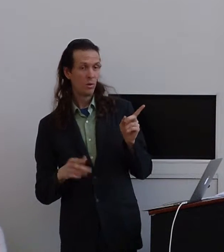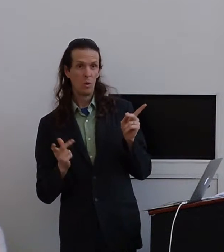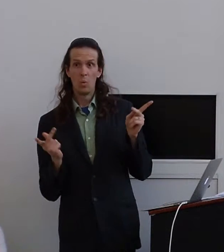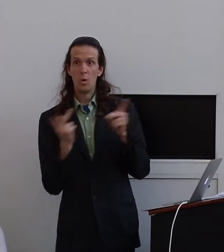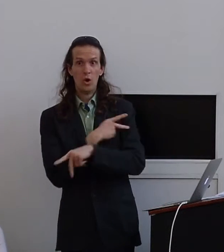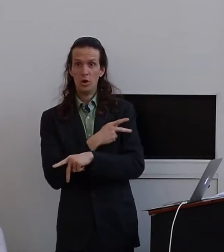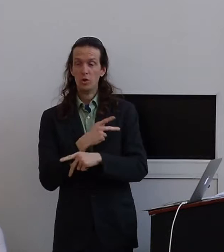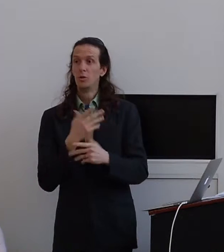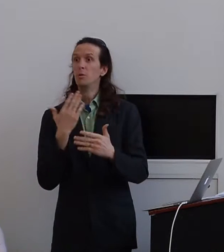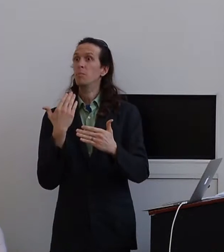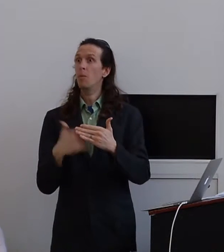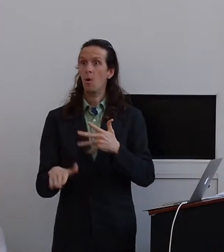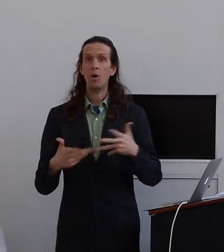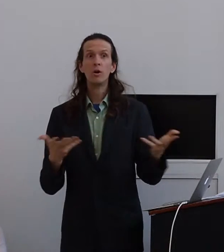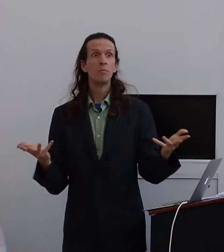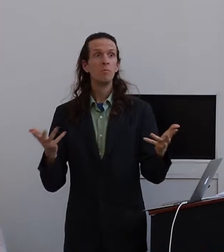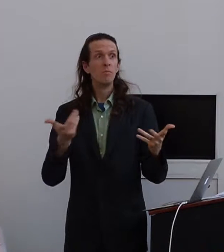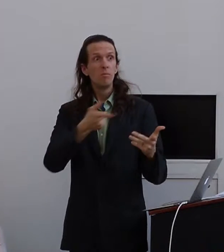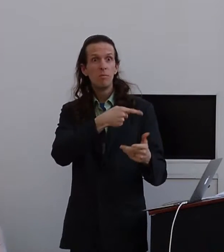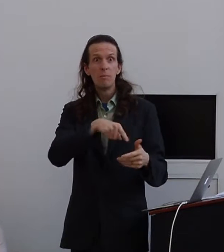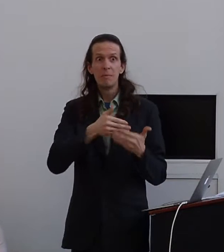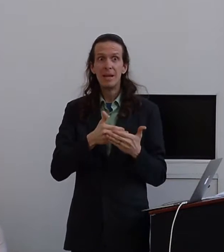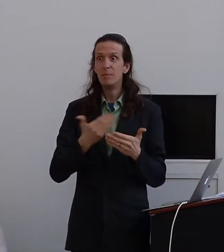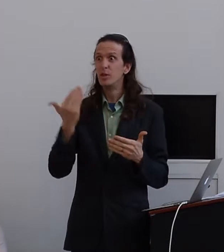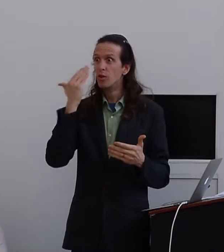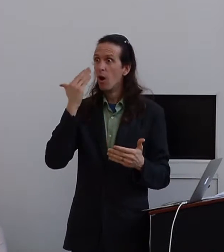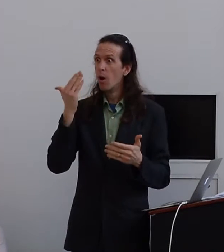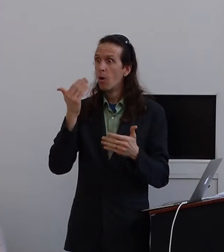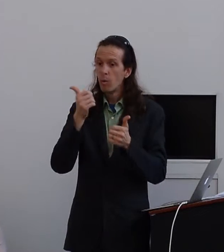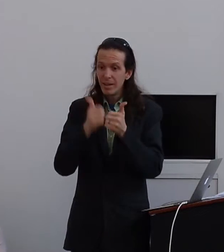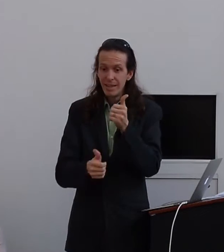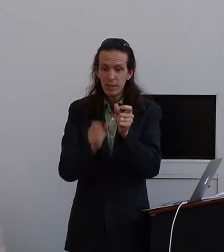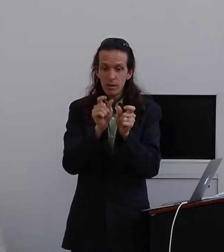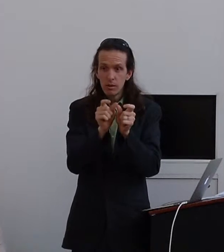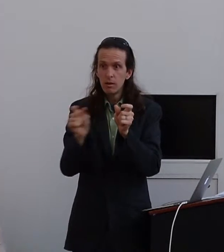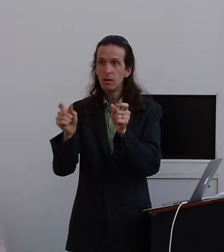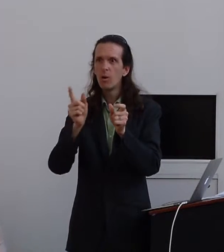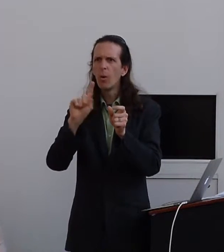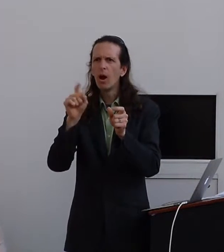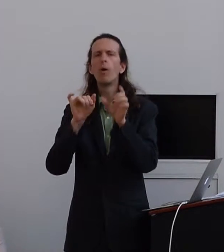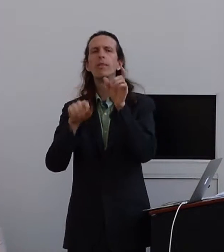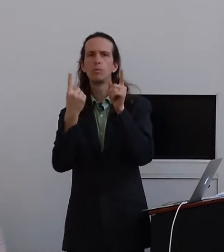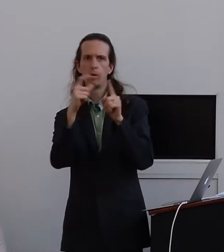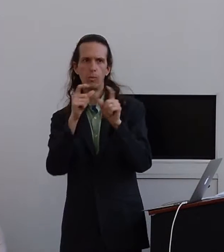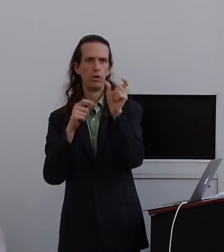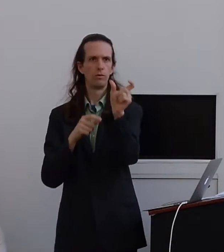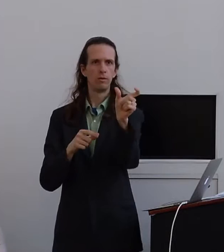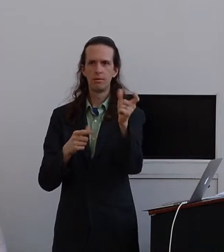They are not given a textbook to tell them what one segmented unit of the language looks like or sounds like.